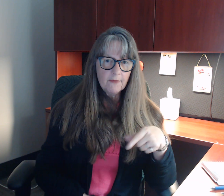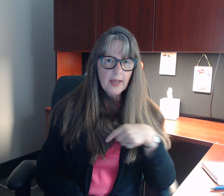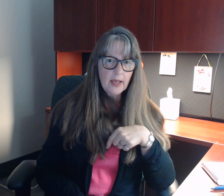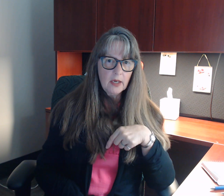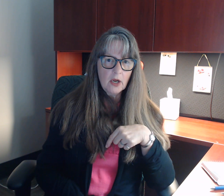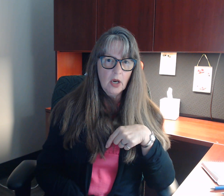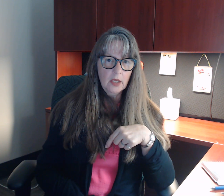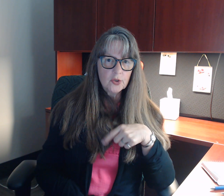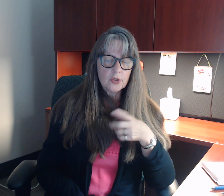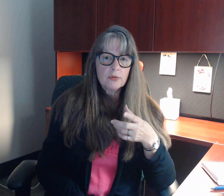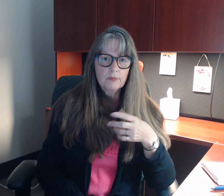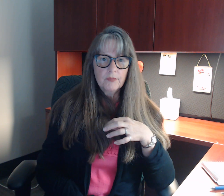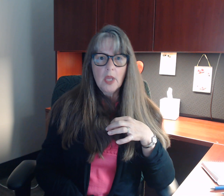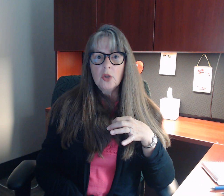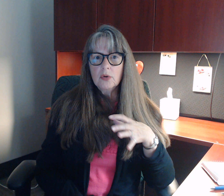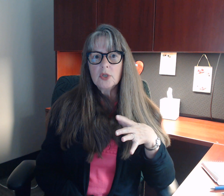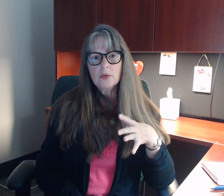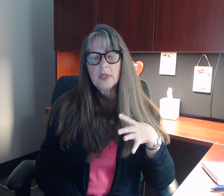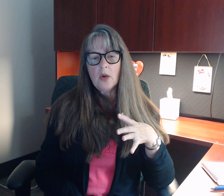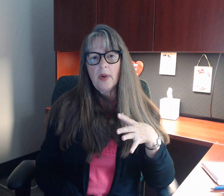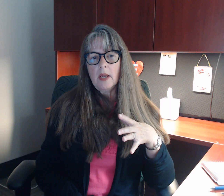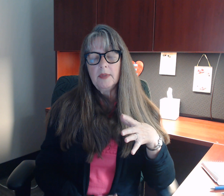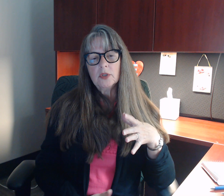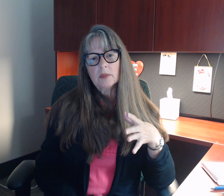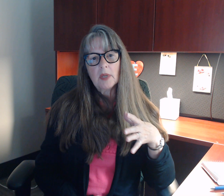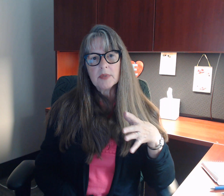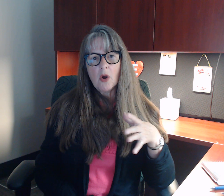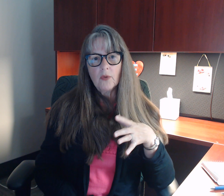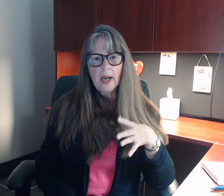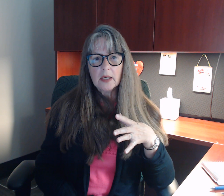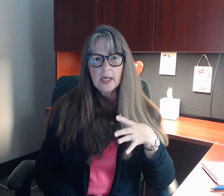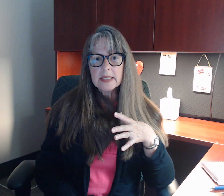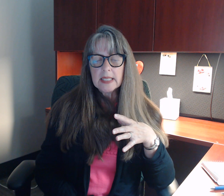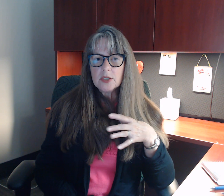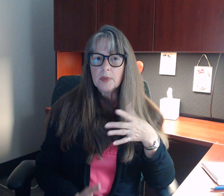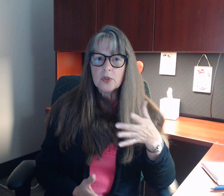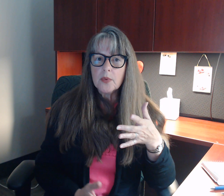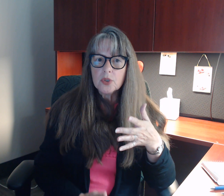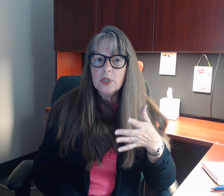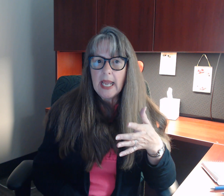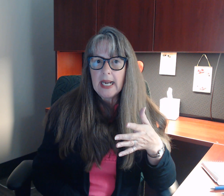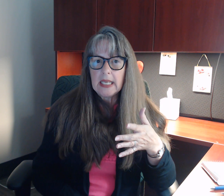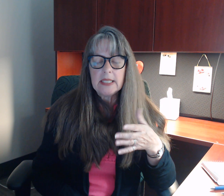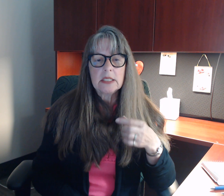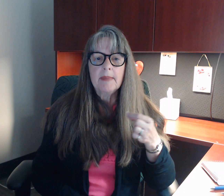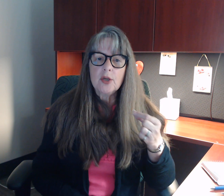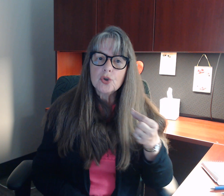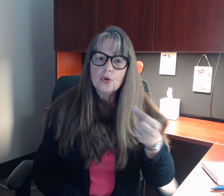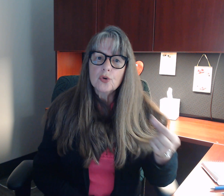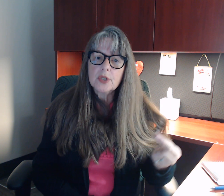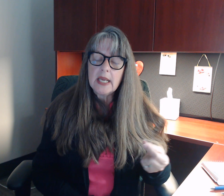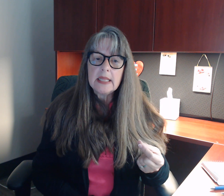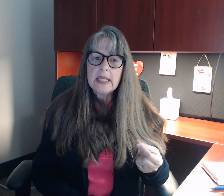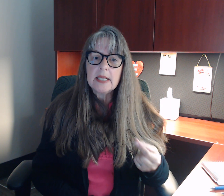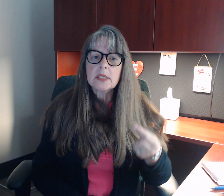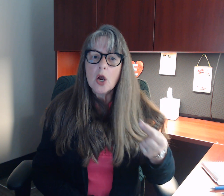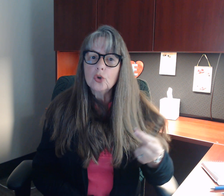ed in colleges. You could do it that way. I mean, sometimes I overanalyze things, but it's always good to analyze to make sure you're saying things